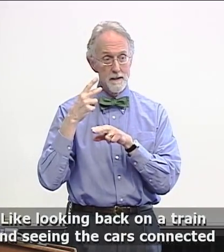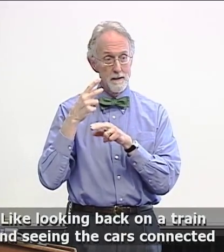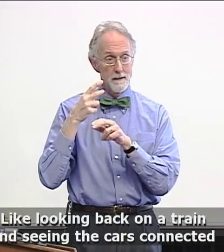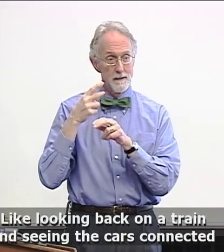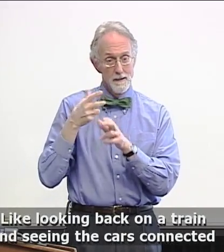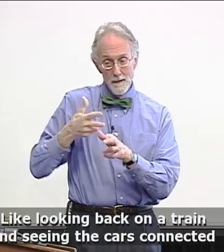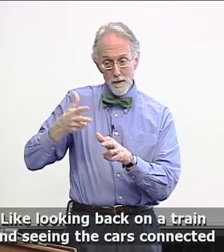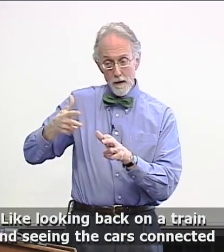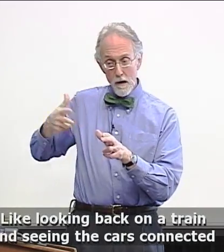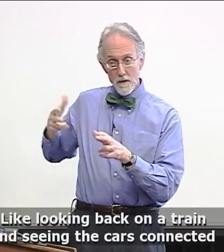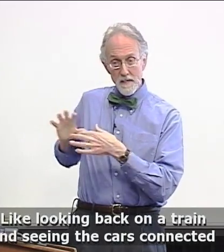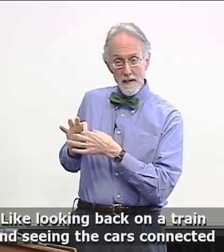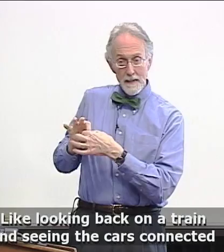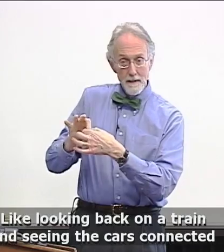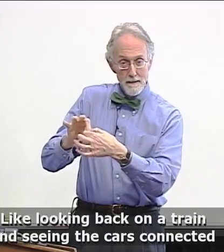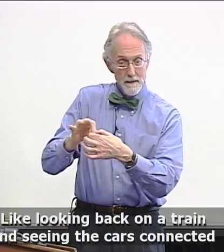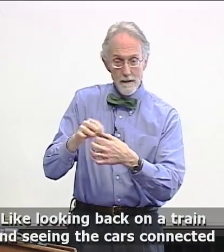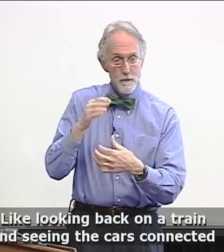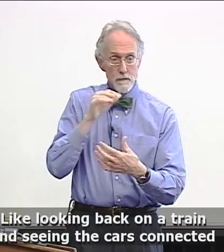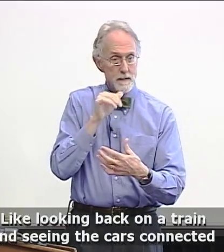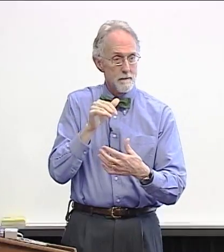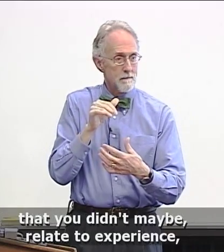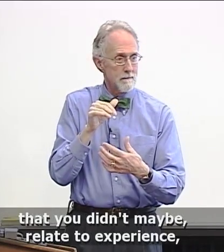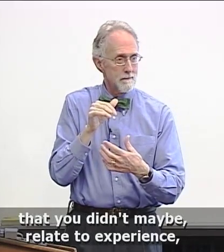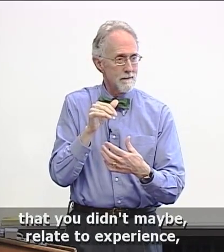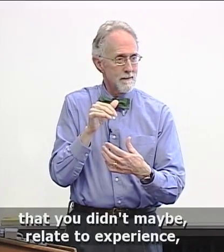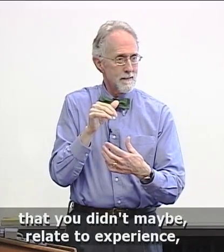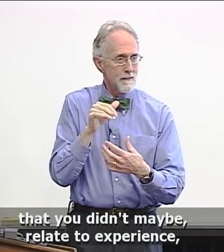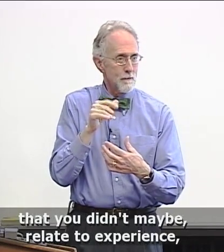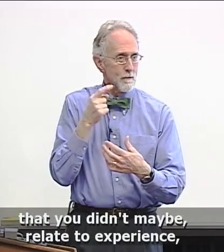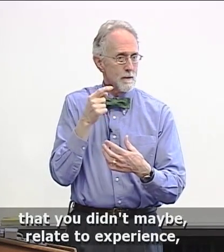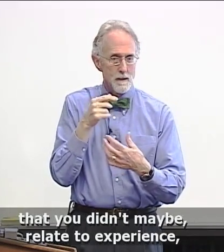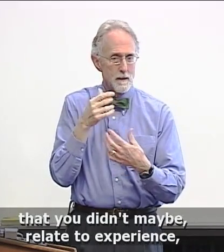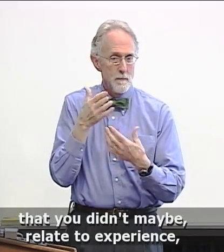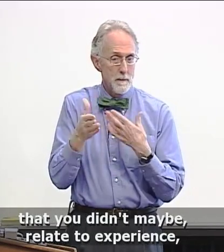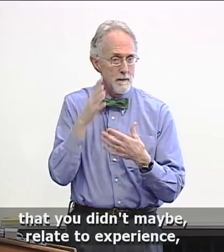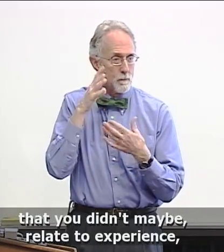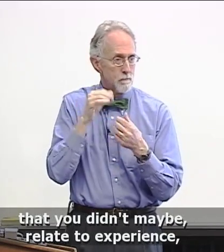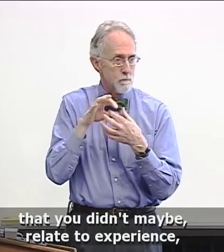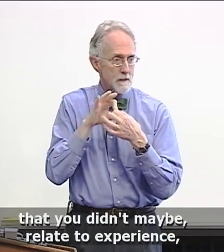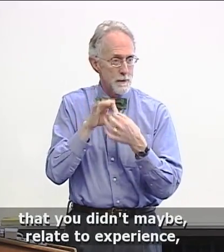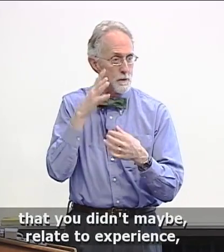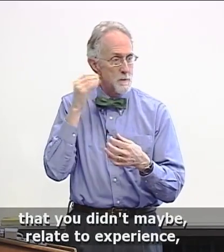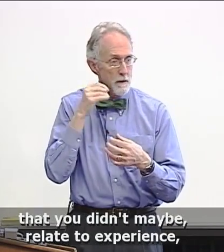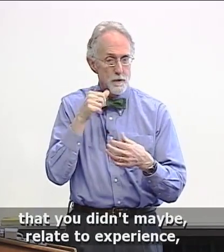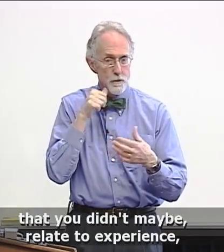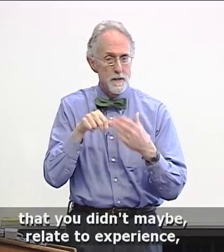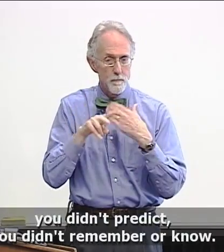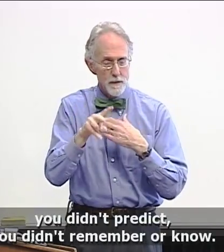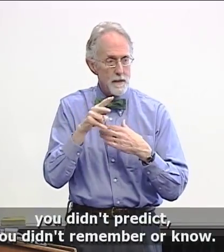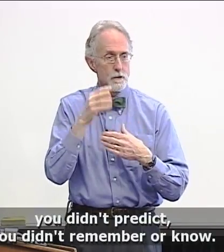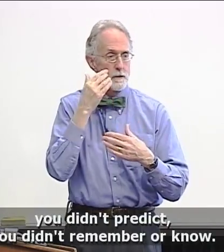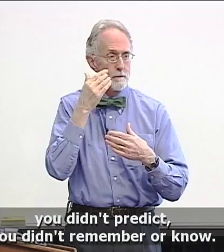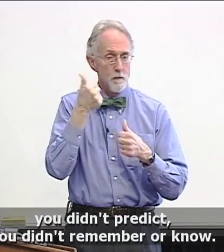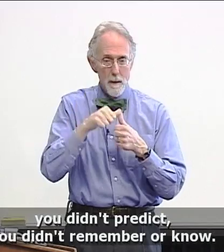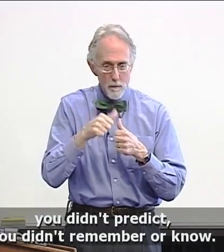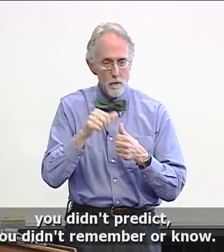the cars connected that you didn't maybe relate to experience you didn't predict, you didn't remember or